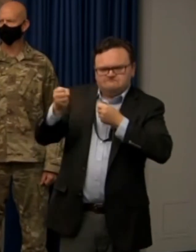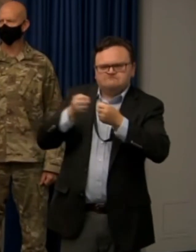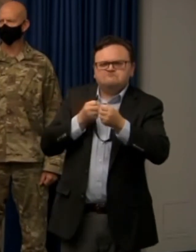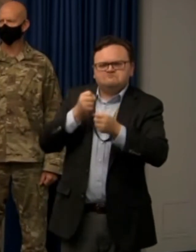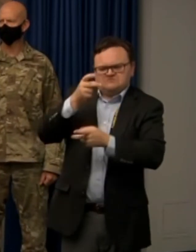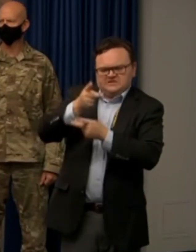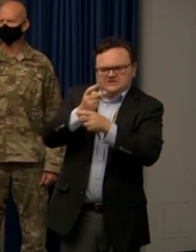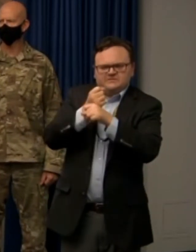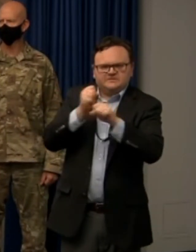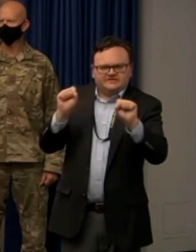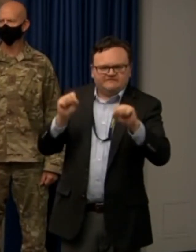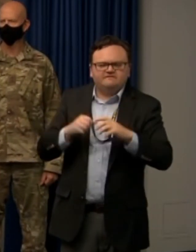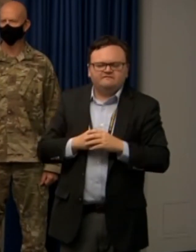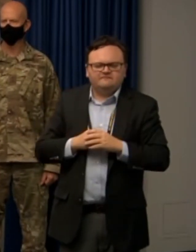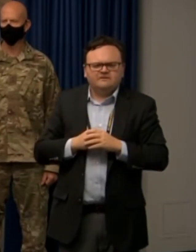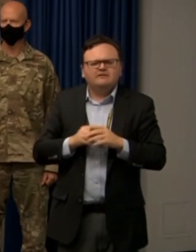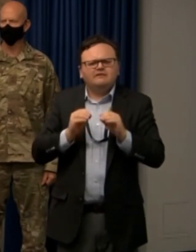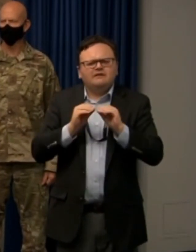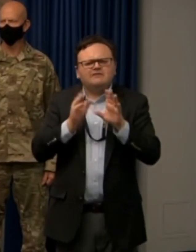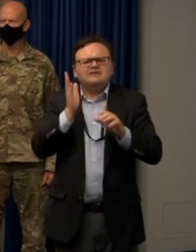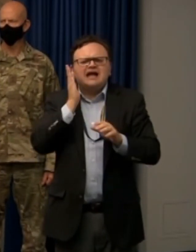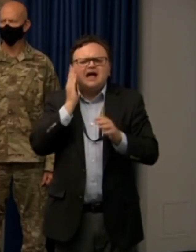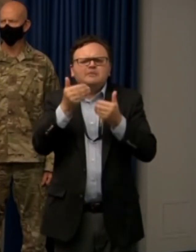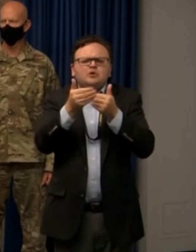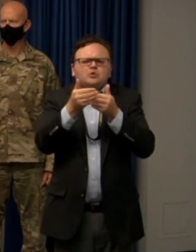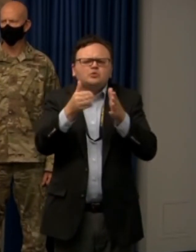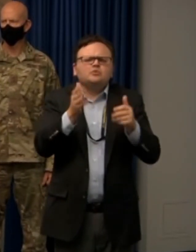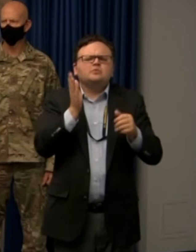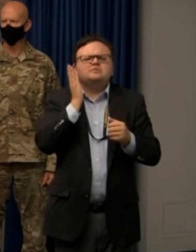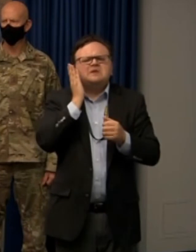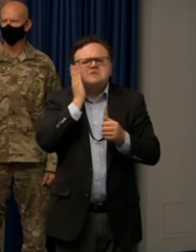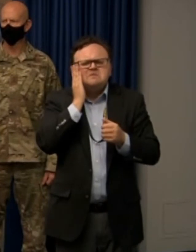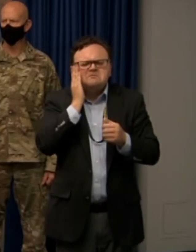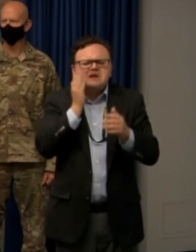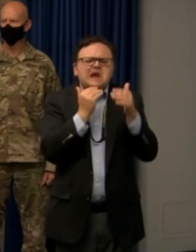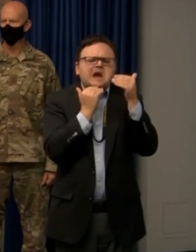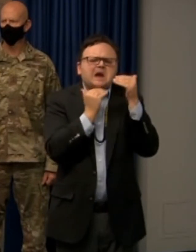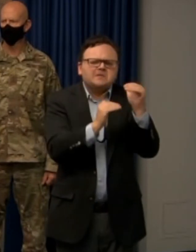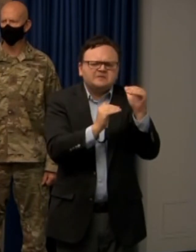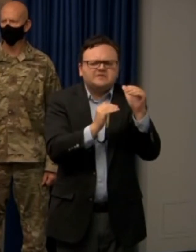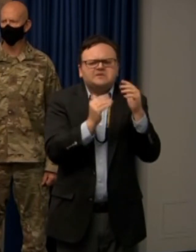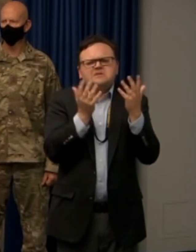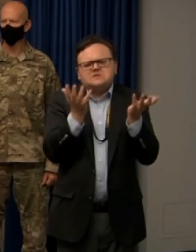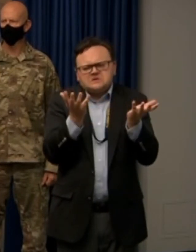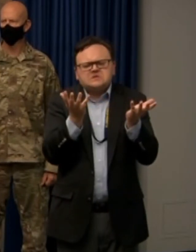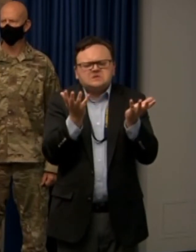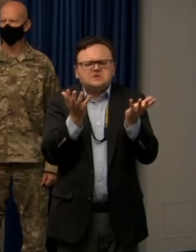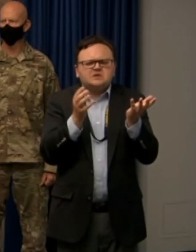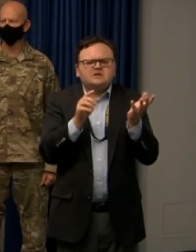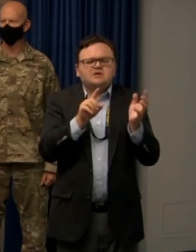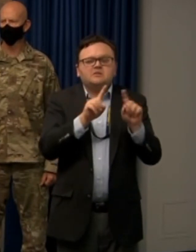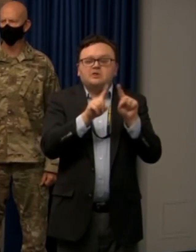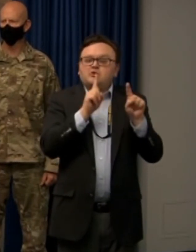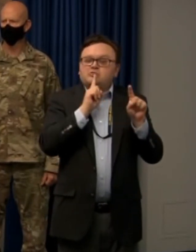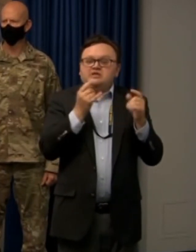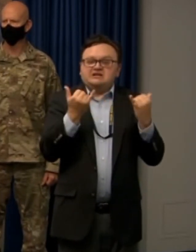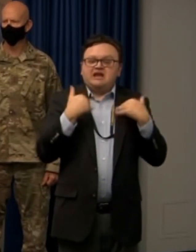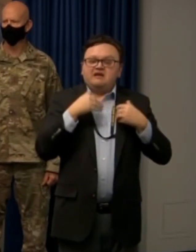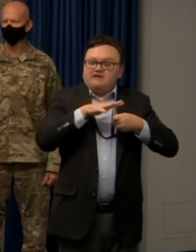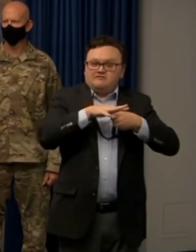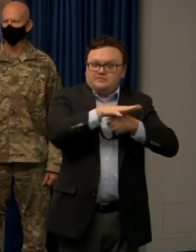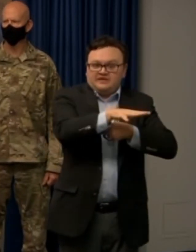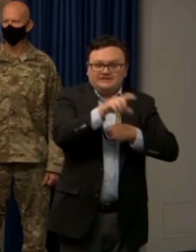if you look at the beds, but there is an issue with the personnel. So I know that that's been a concern. I know ACA is working